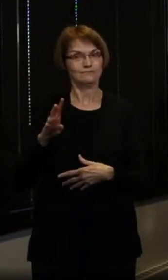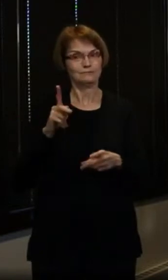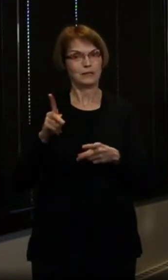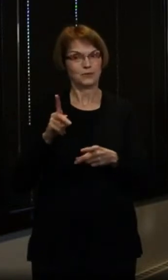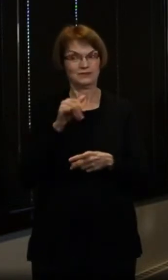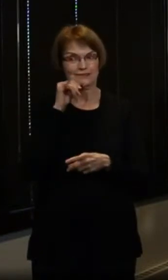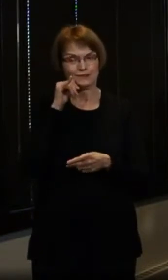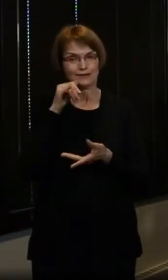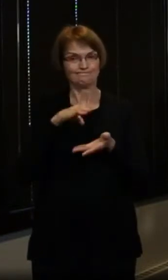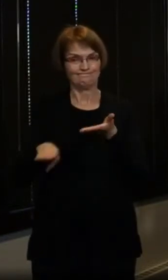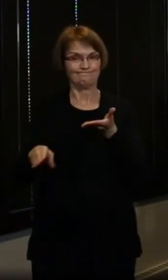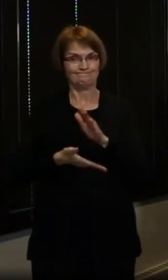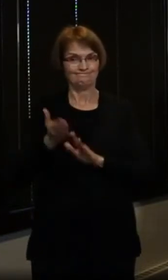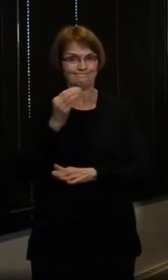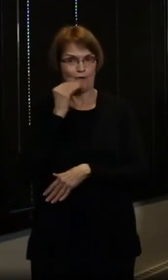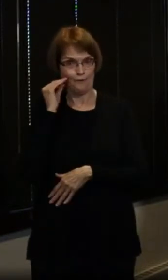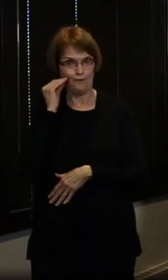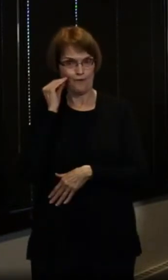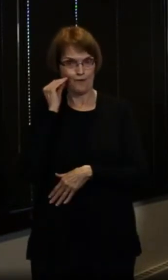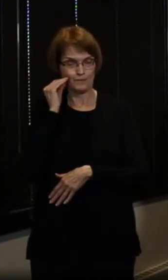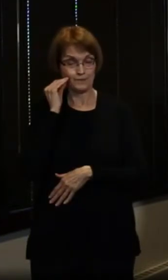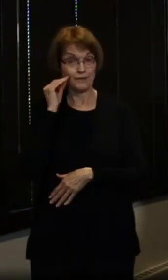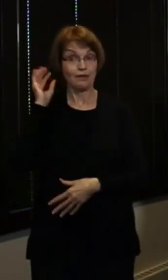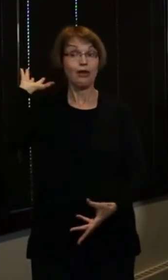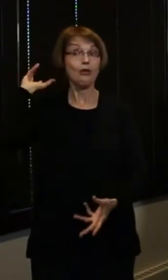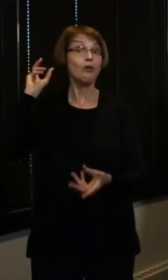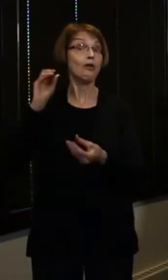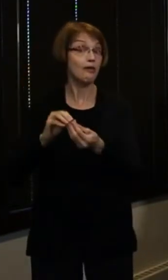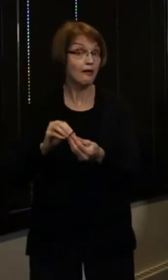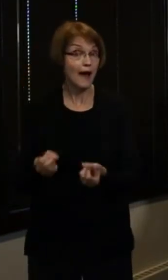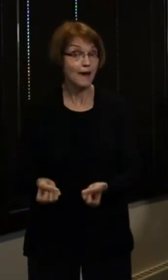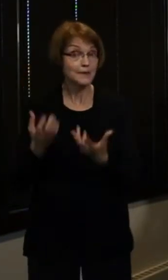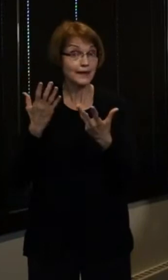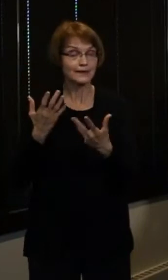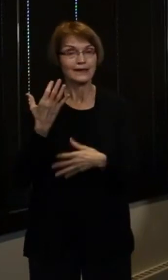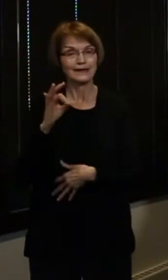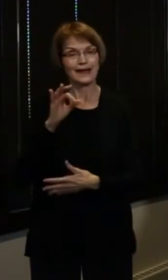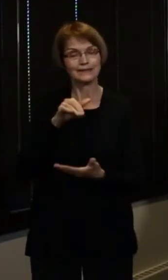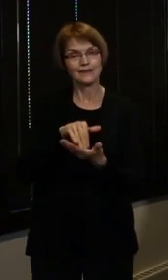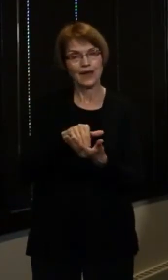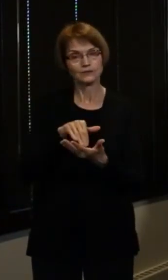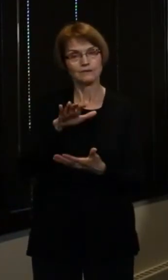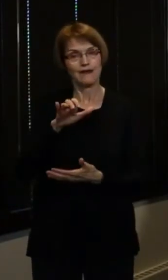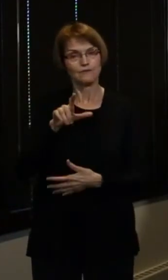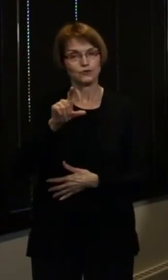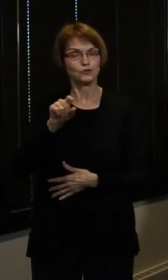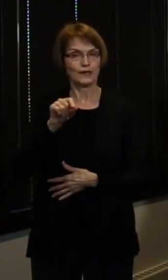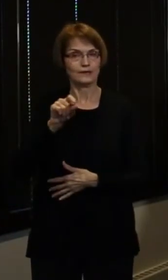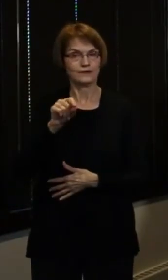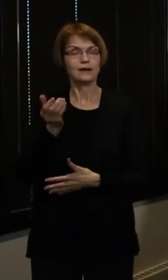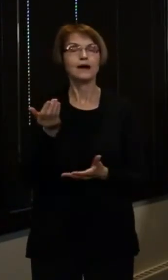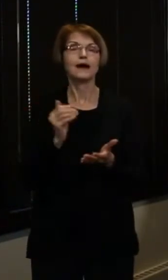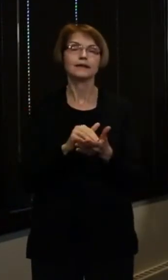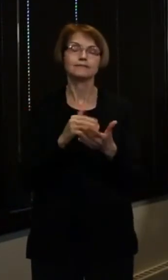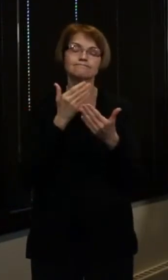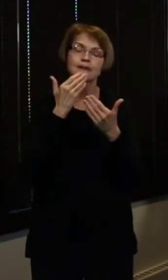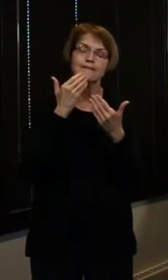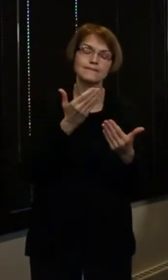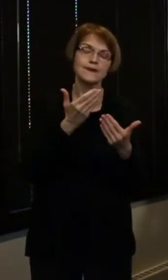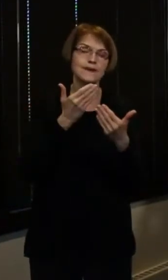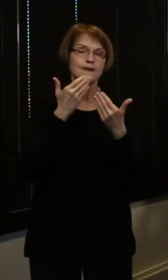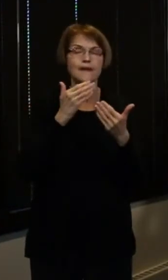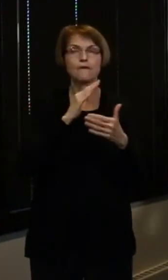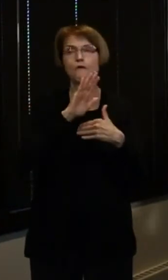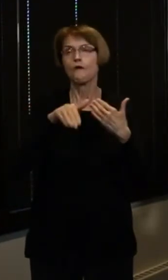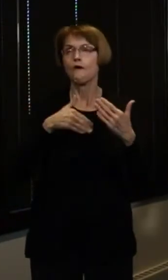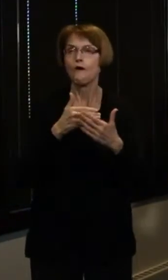task force hospitals, bringing our cumulative total to 19,520. And again, a shout out to all